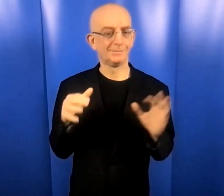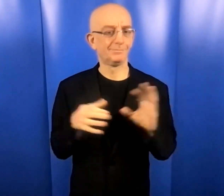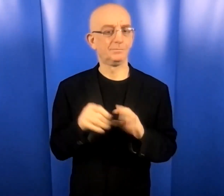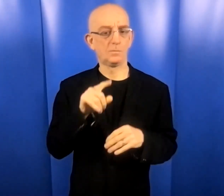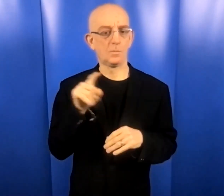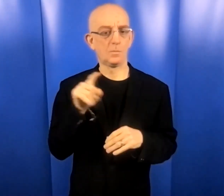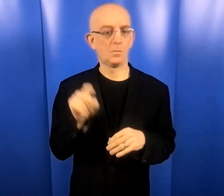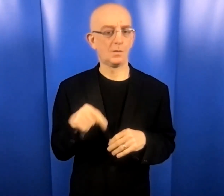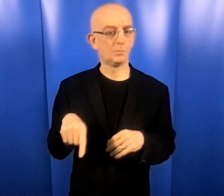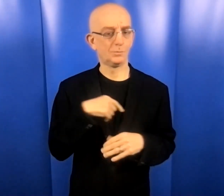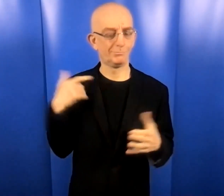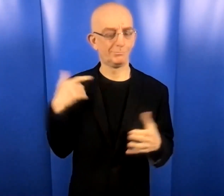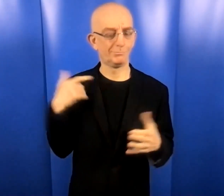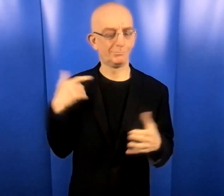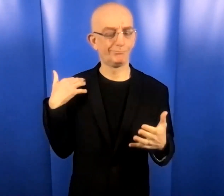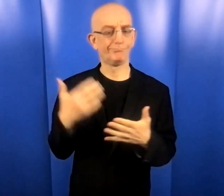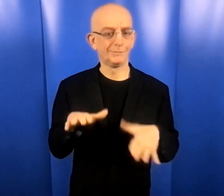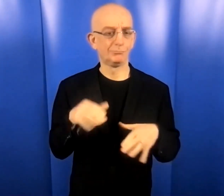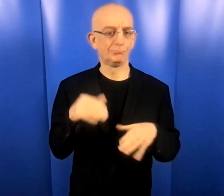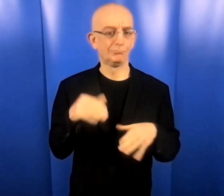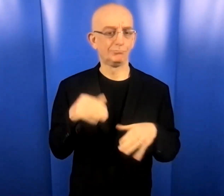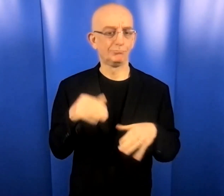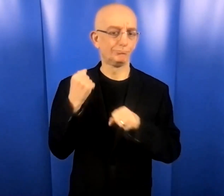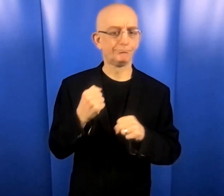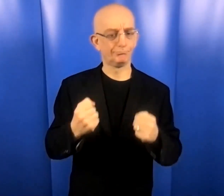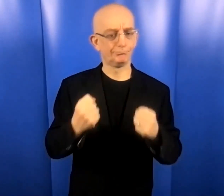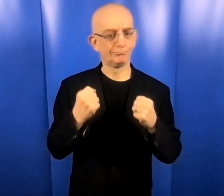that the inclusion education policy